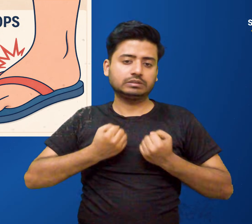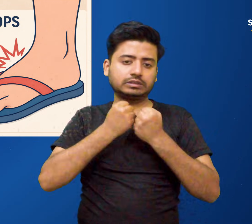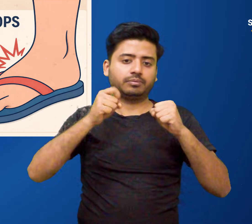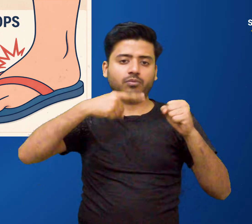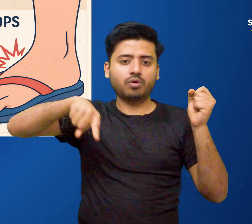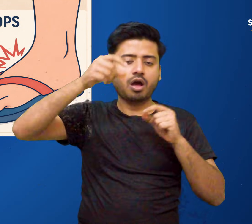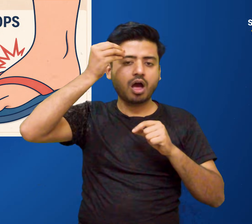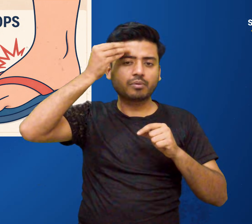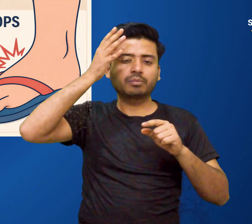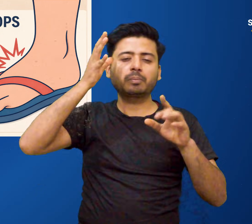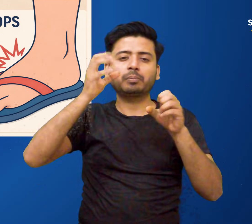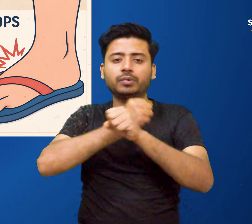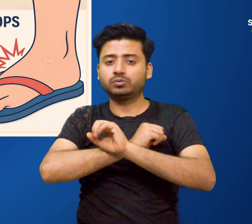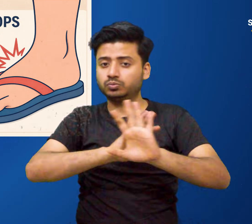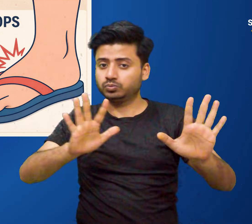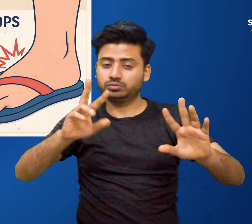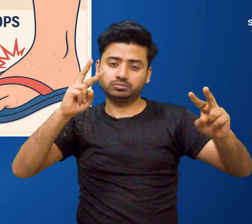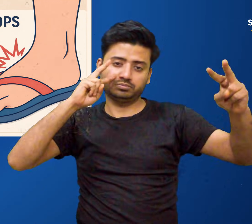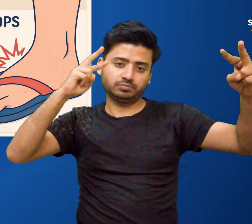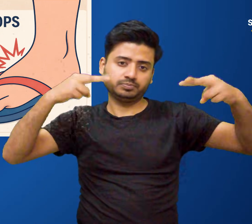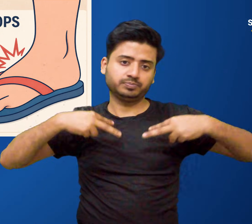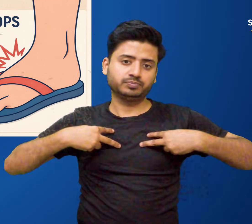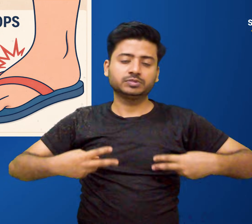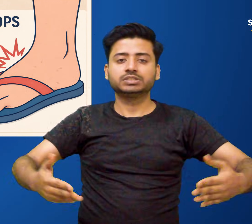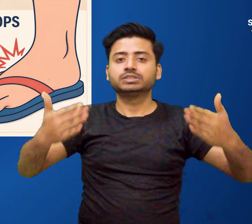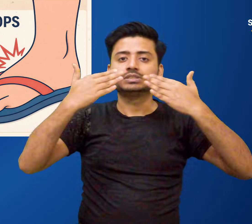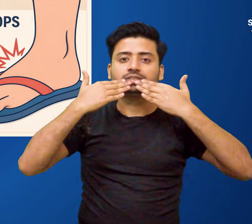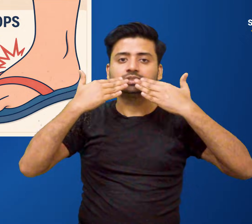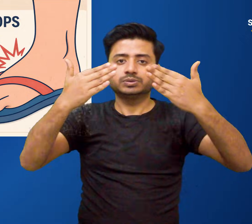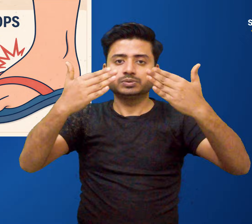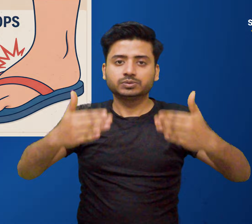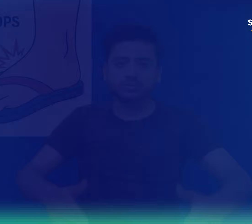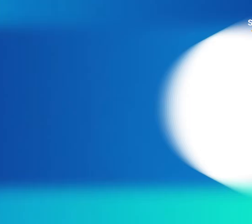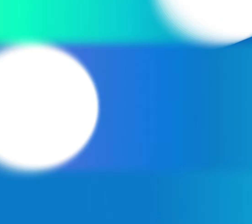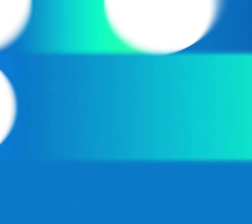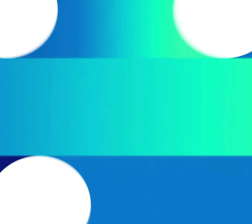to painful blisters that can become infected if exposed to dirty environments.